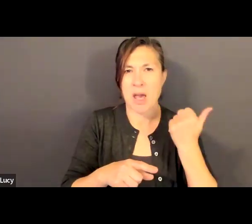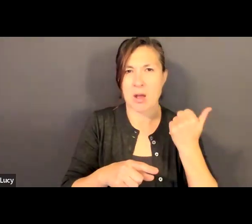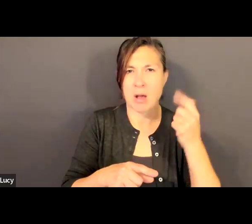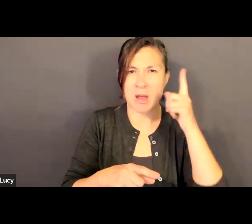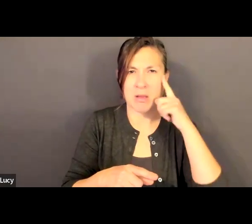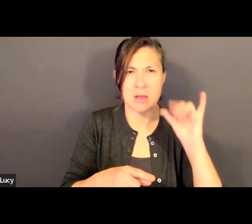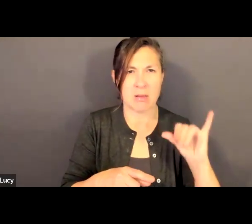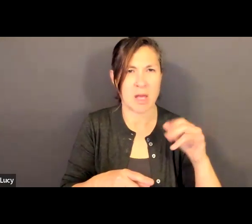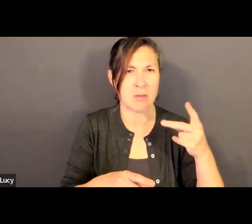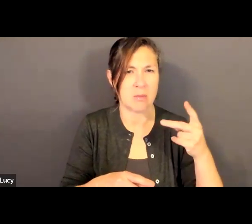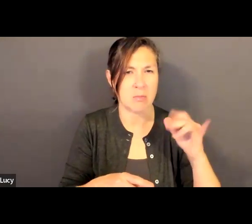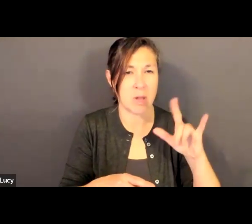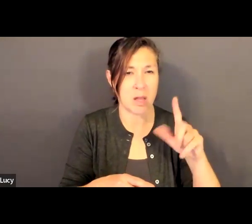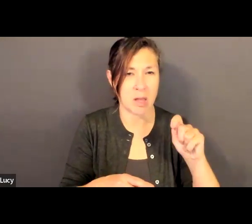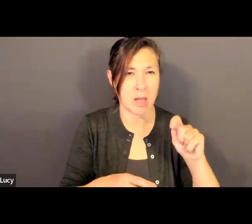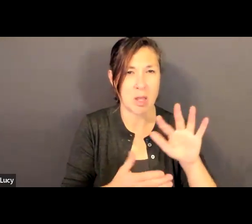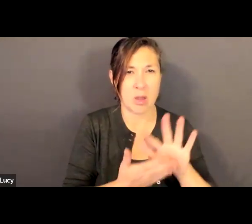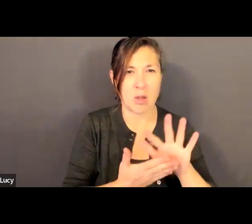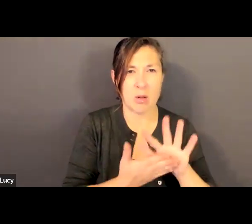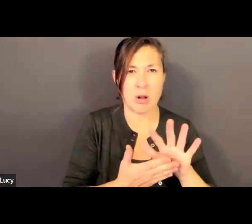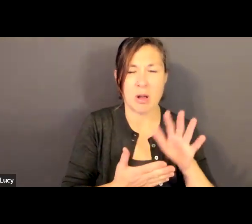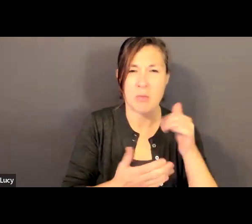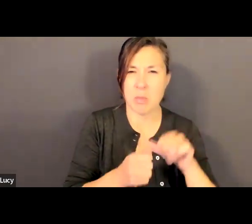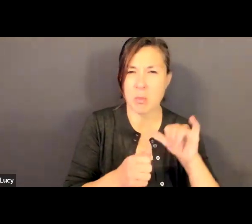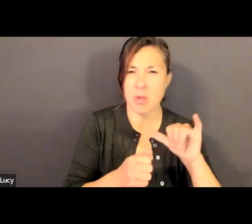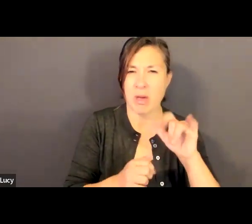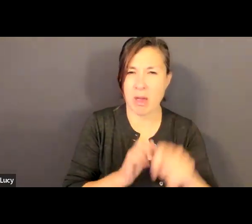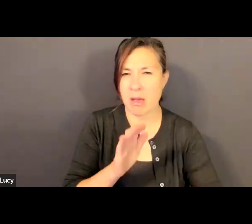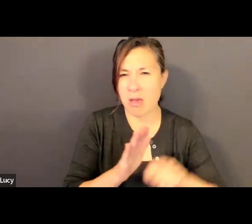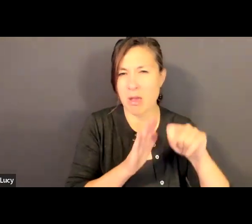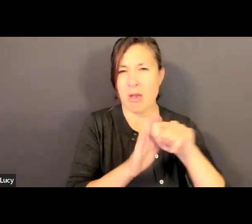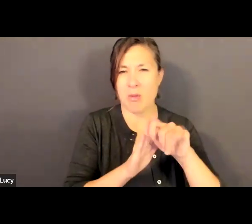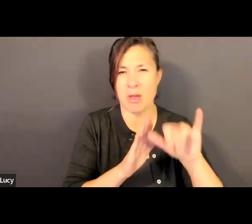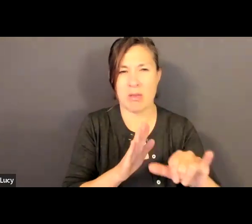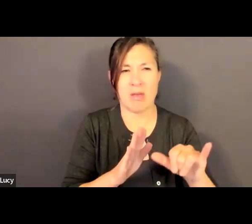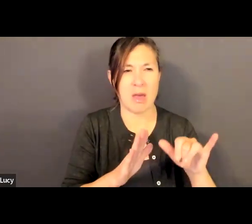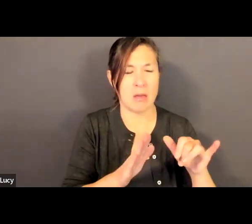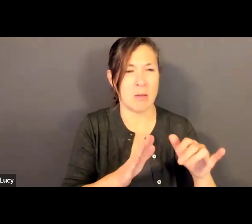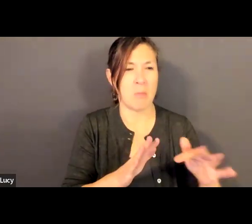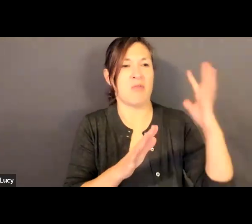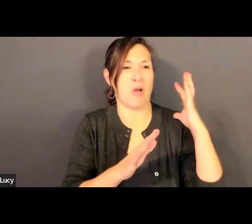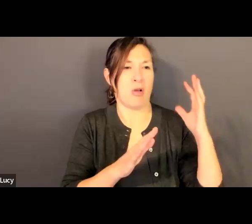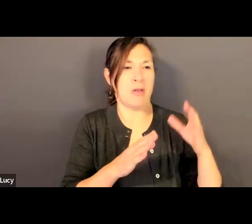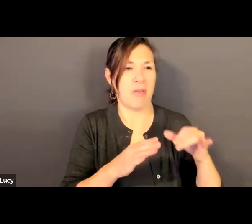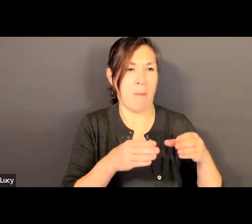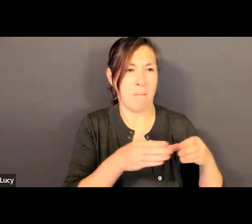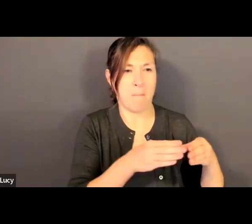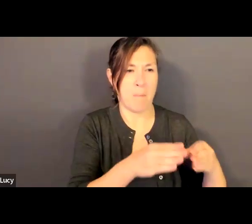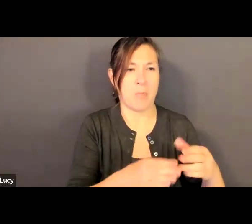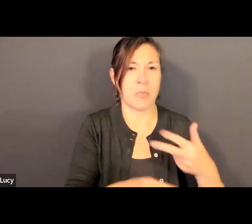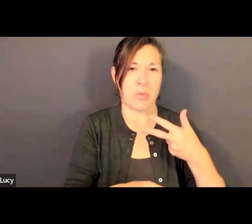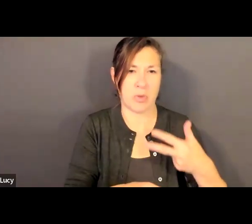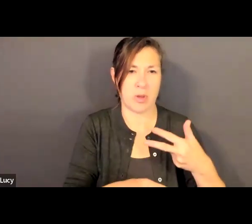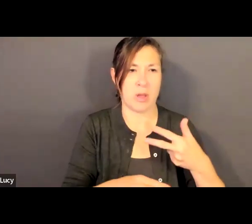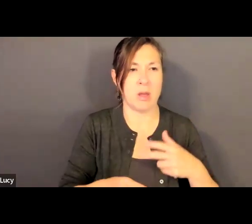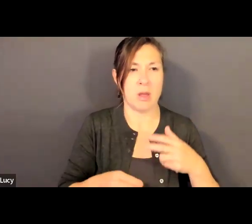school of that era of that pathway 3. But again, the thing I would say as a sort of universal is